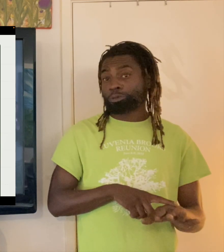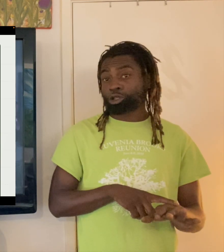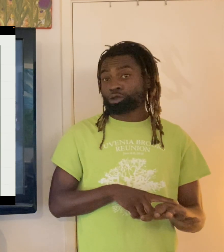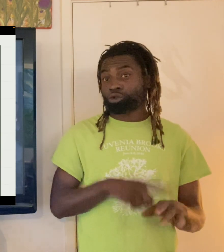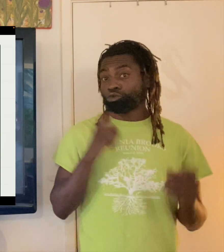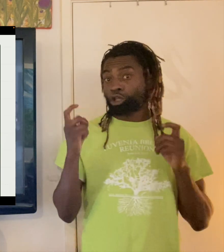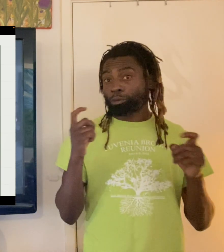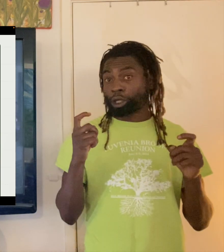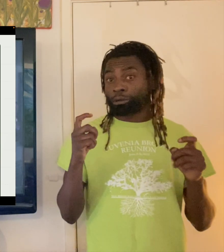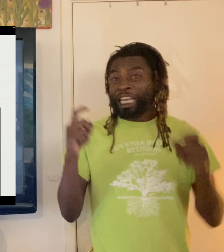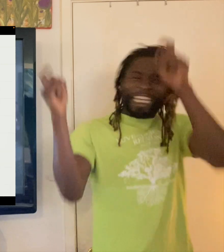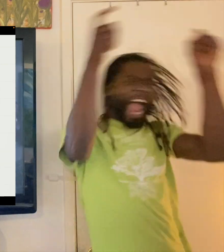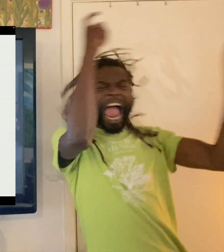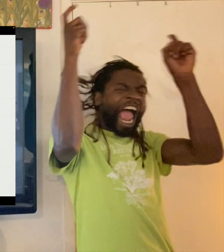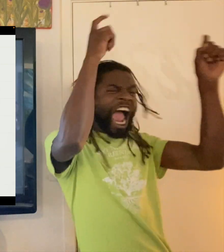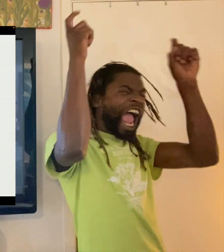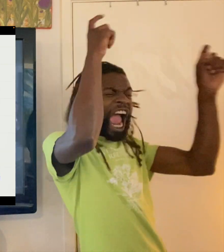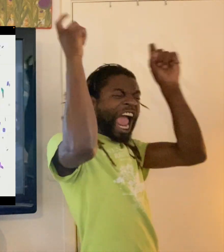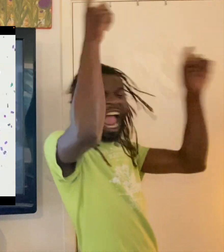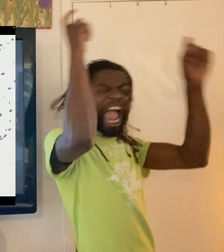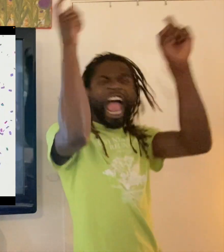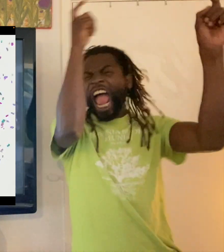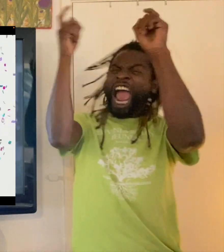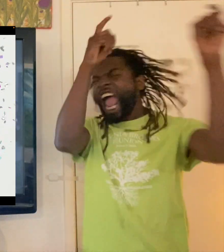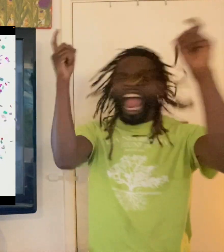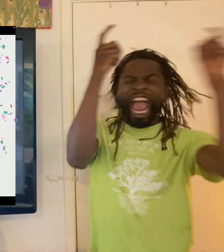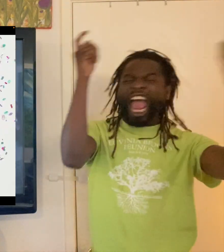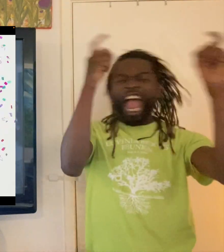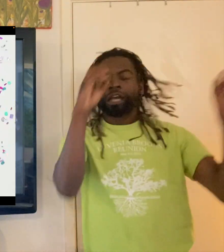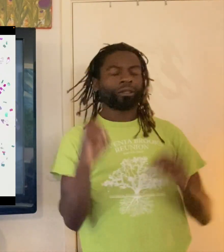to celebrate!